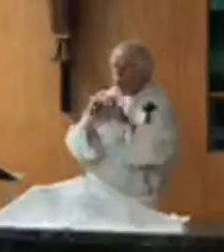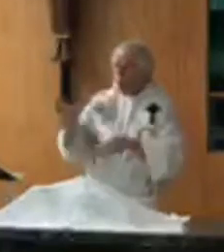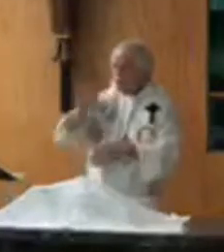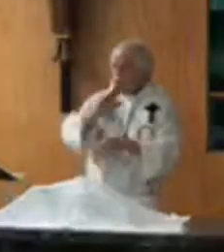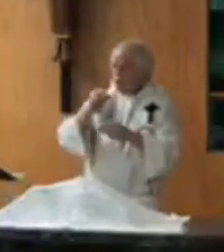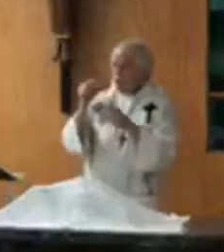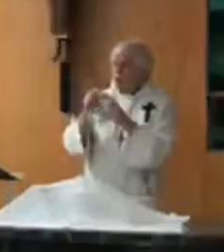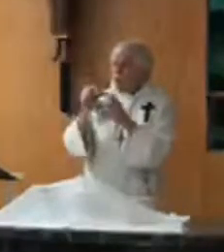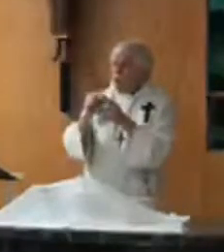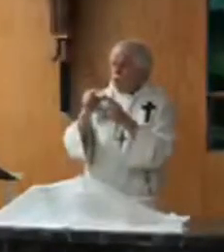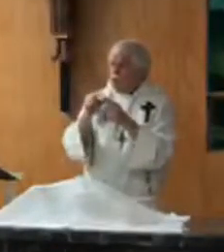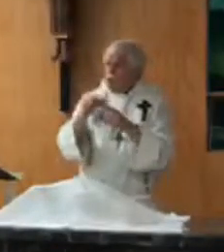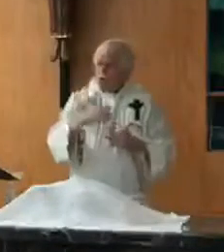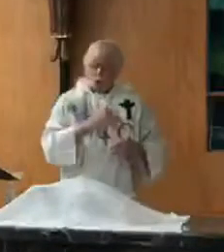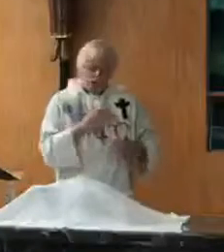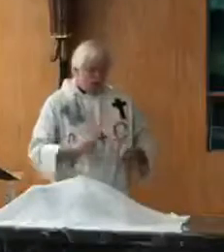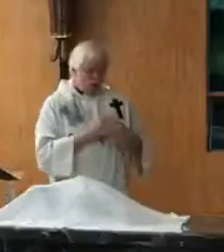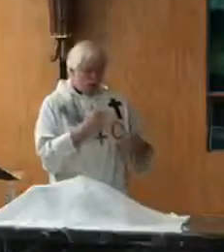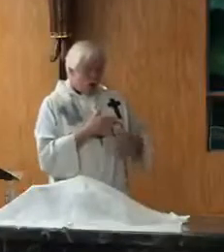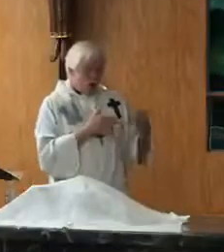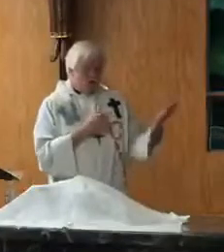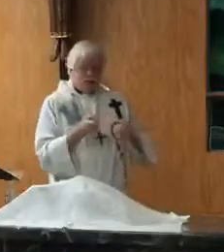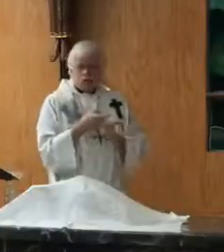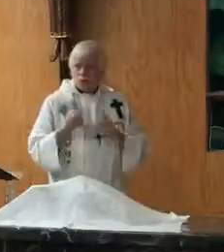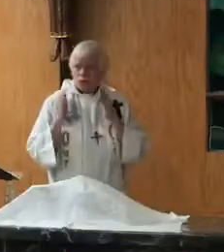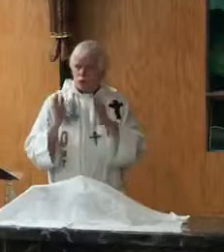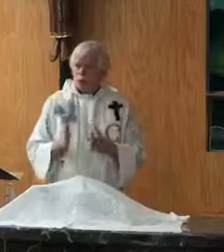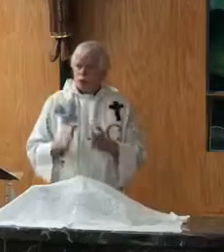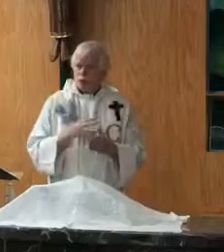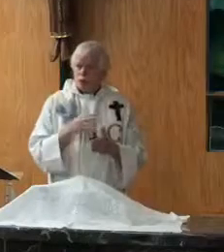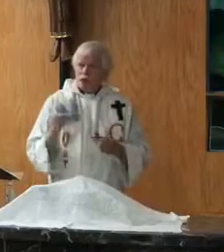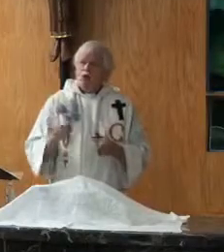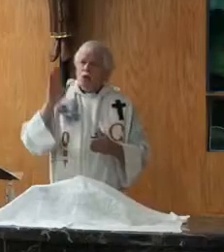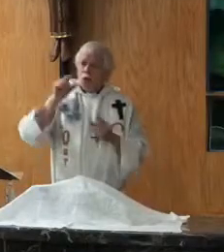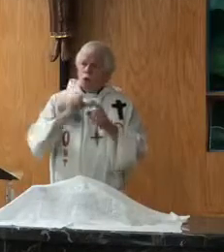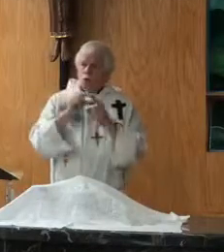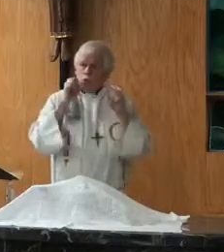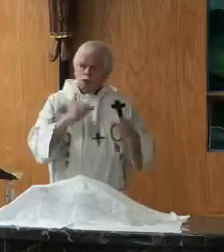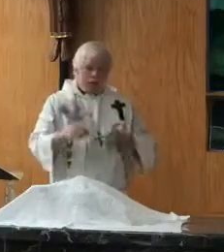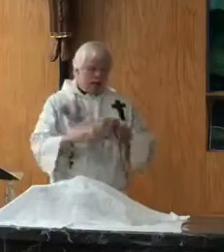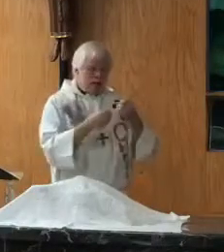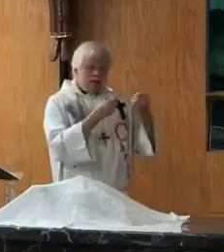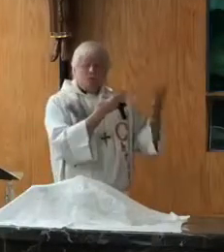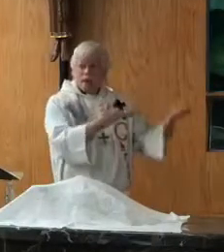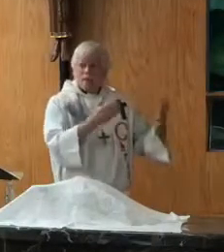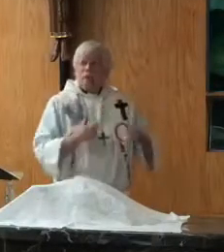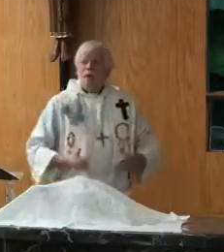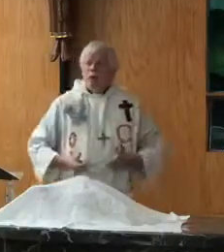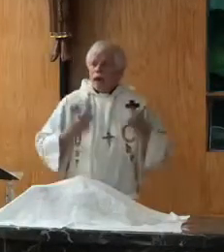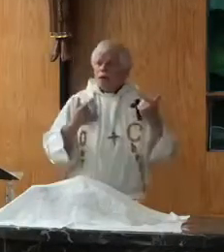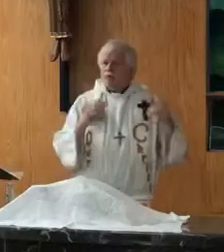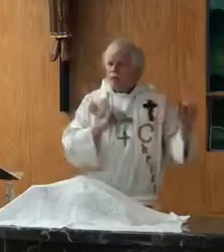to bless their words to touch the hearts of these persecutors so your word can give